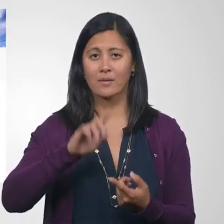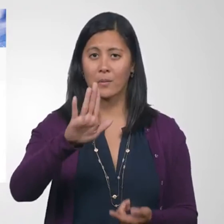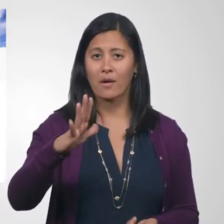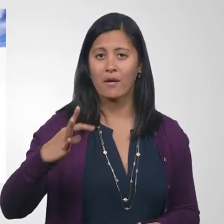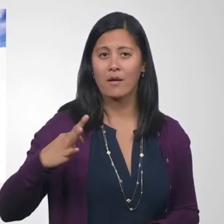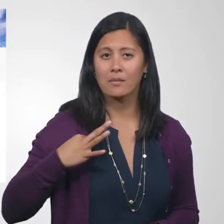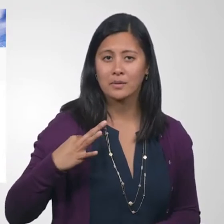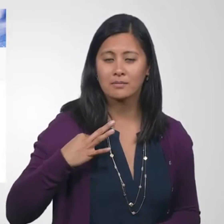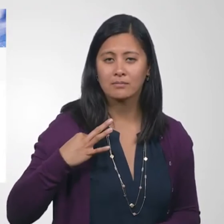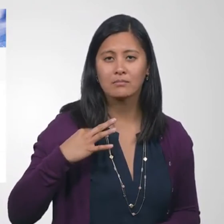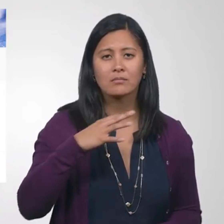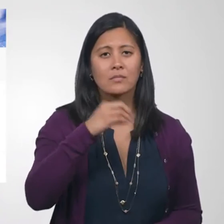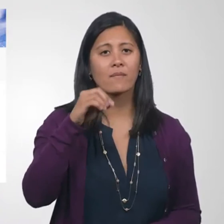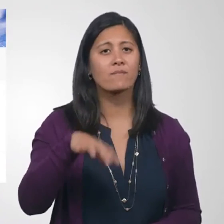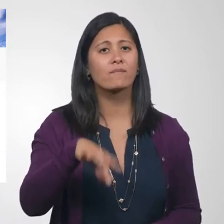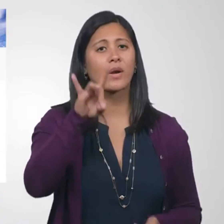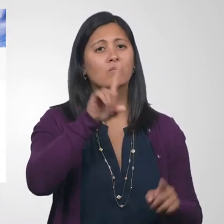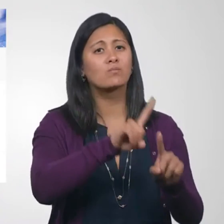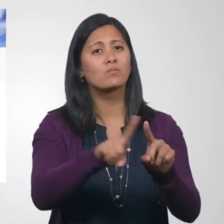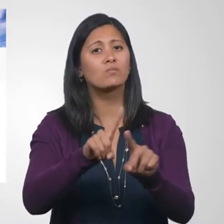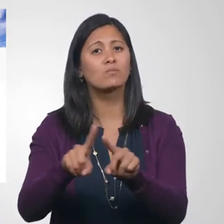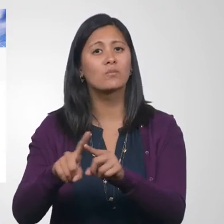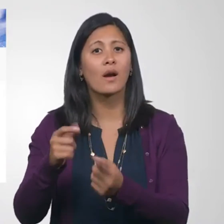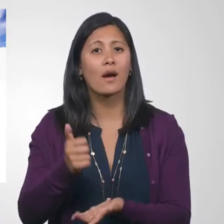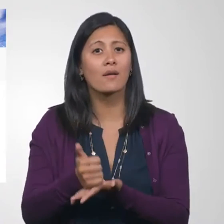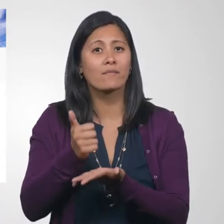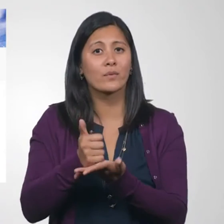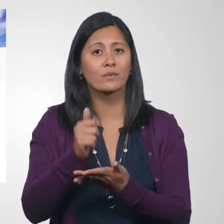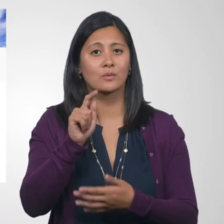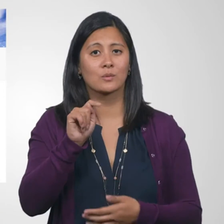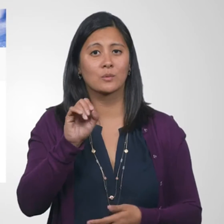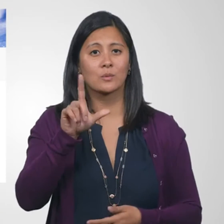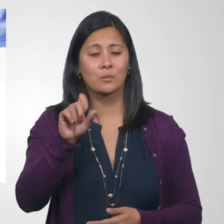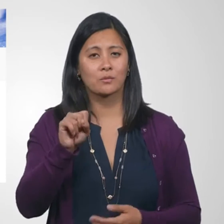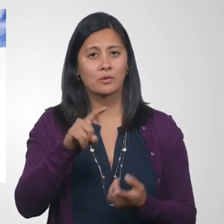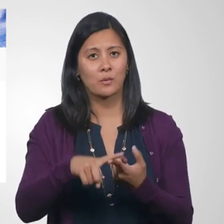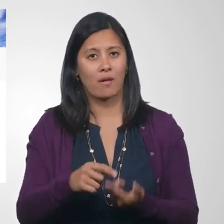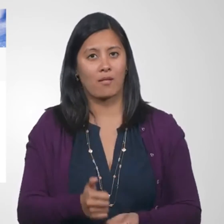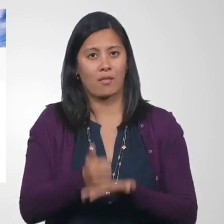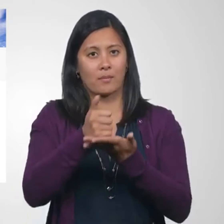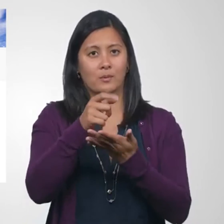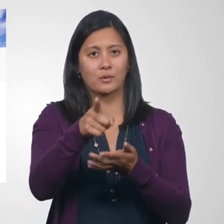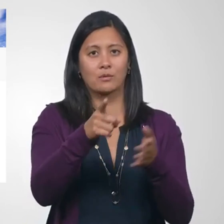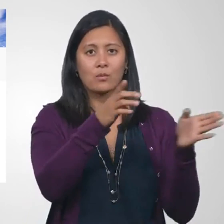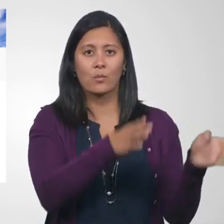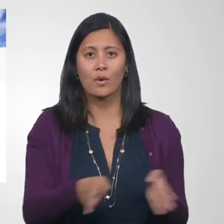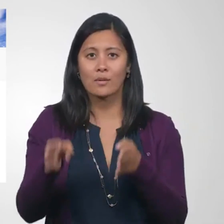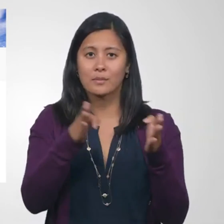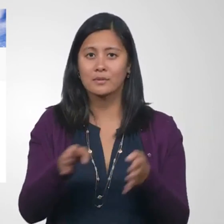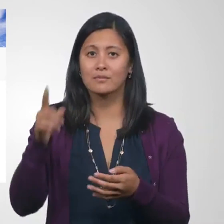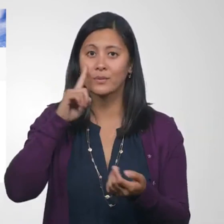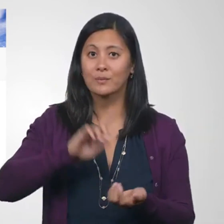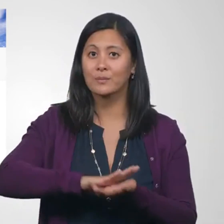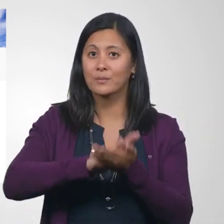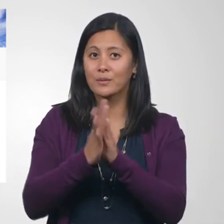communicate with us about your application, and find other helpful tools to help you prepare for naturalization.